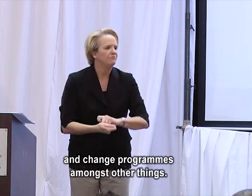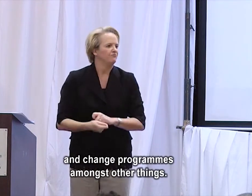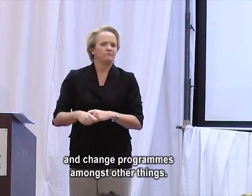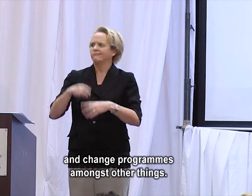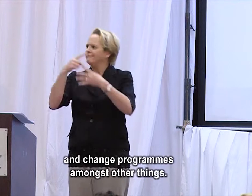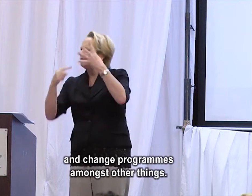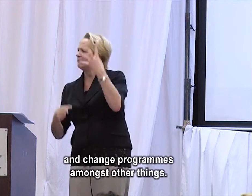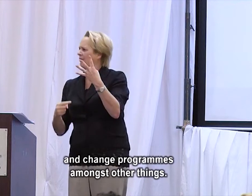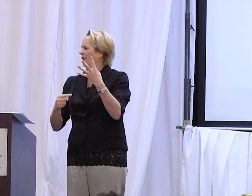things.